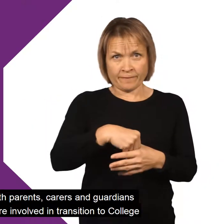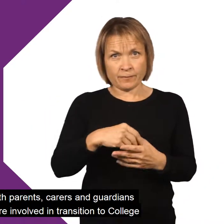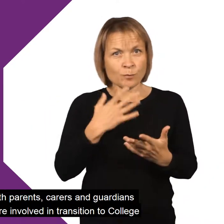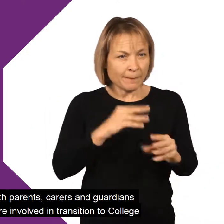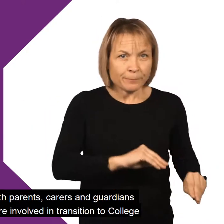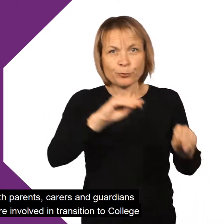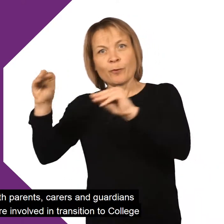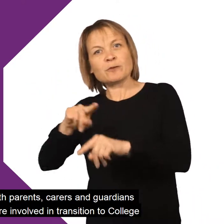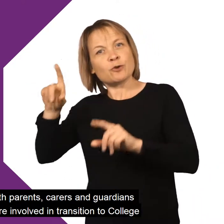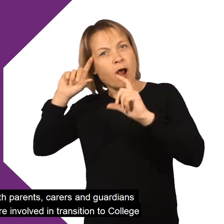in transition to college